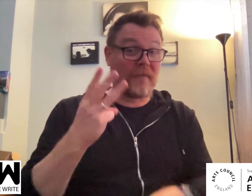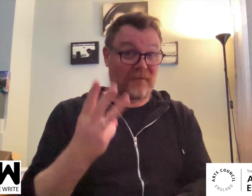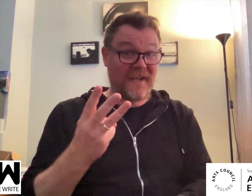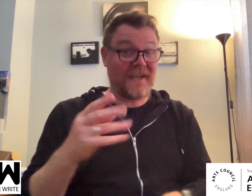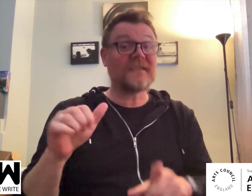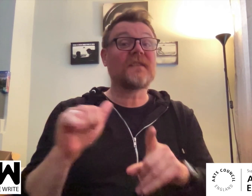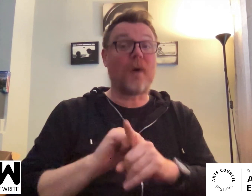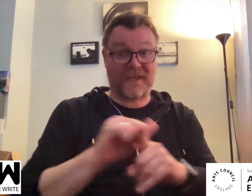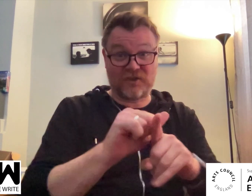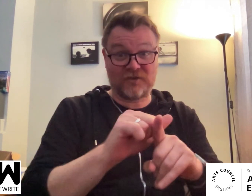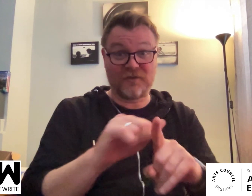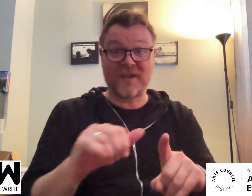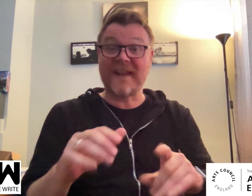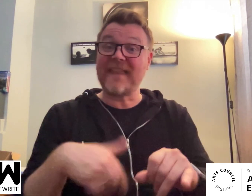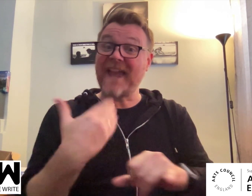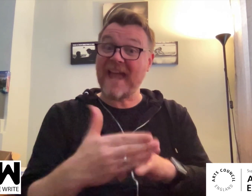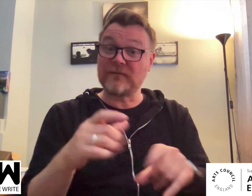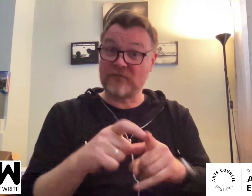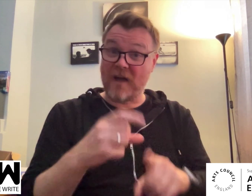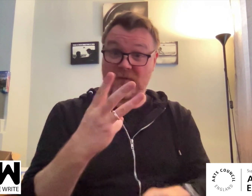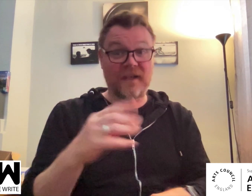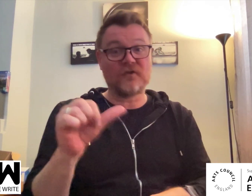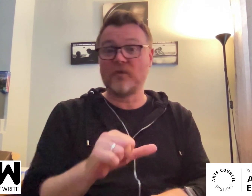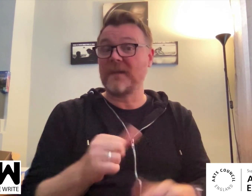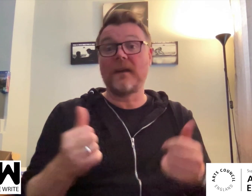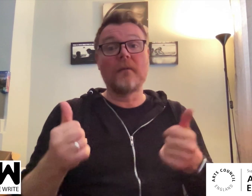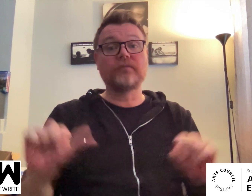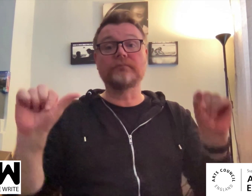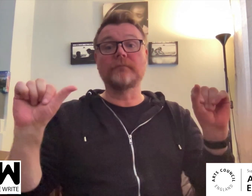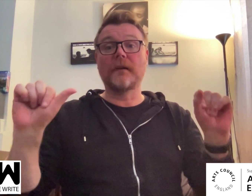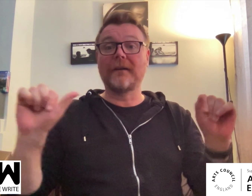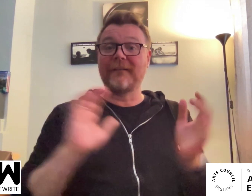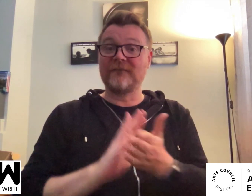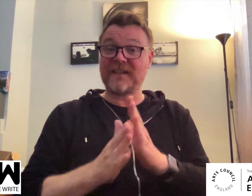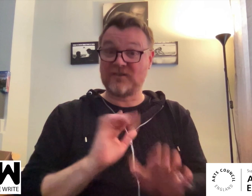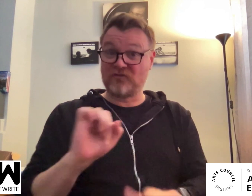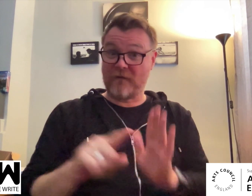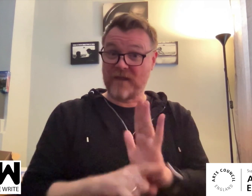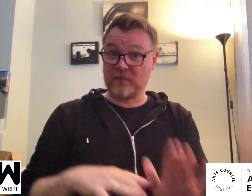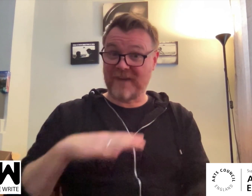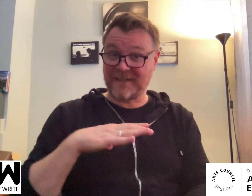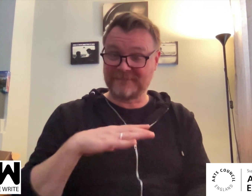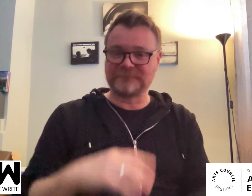So draft 3, like I say, is a polish. At the end of draft 3, you're done and dusted. That should be it. Your film's